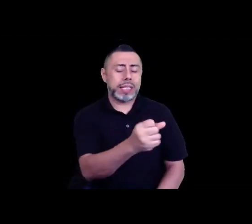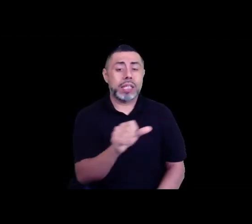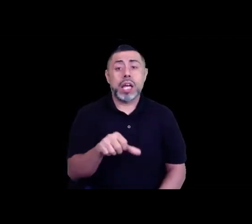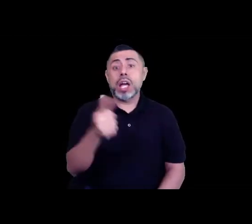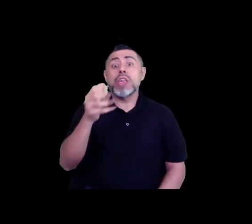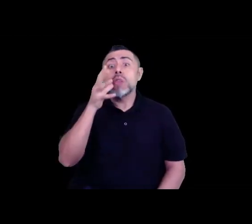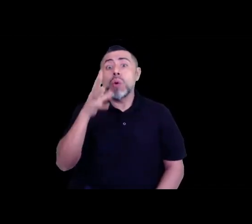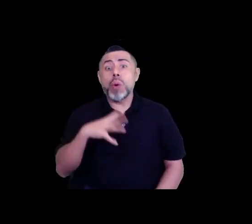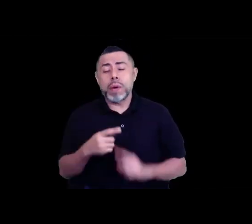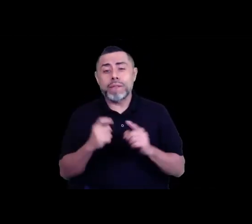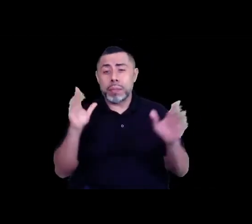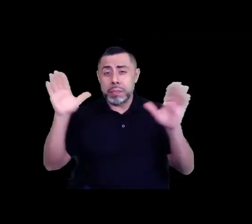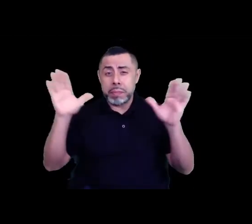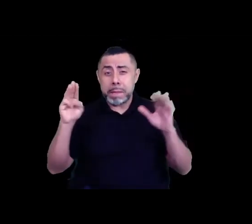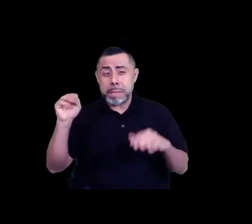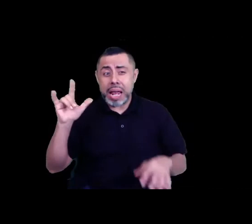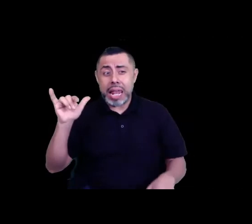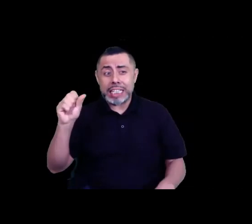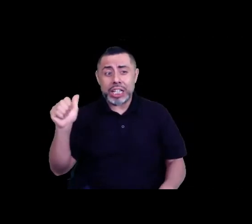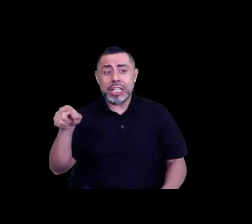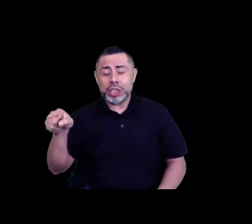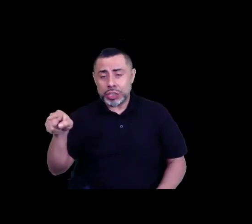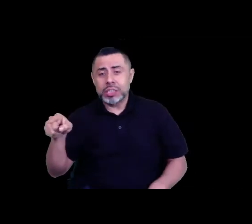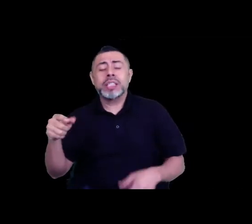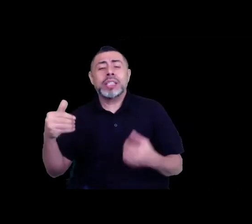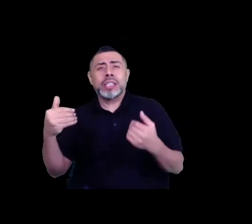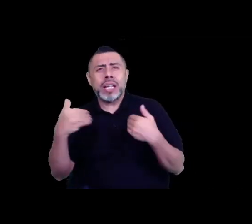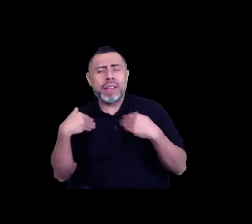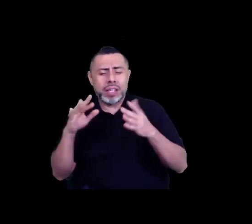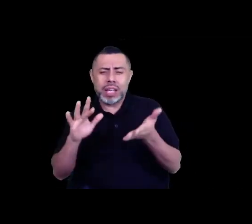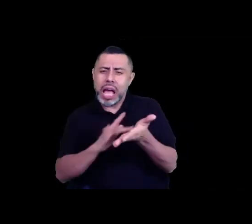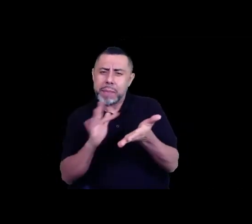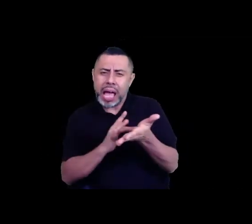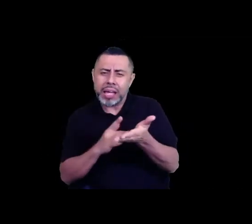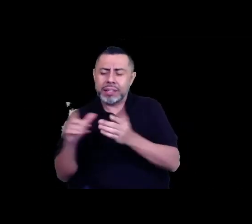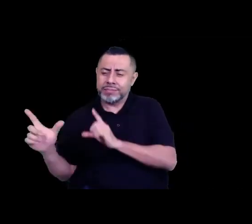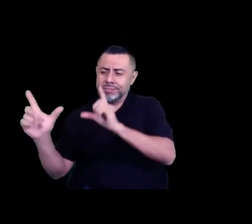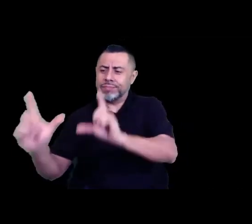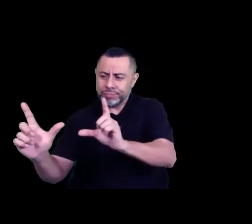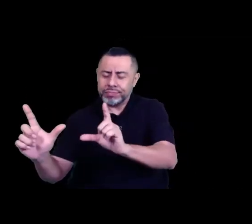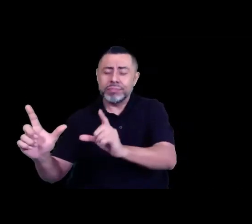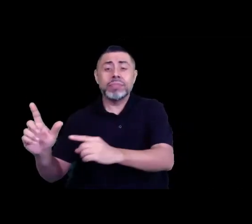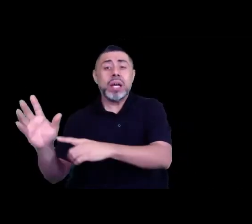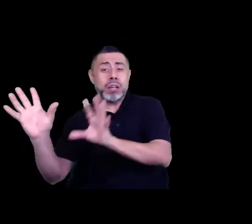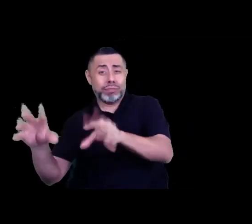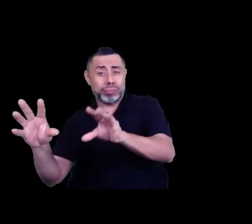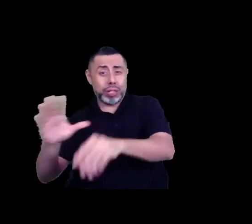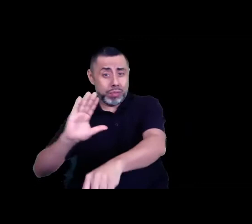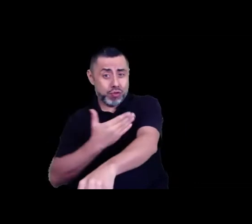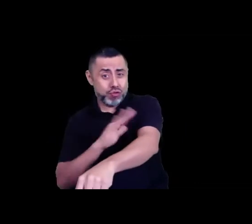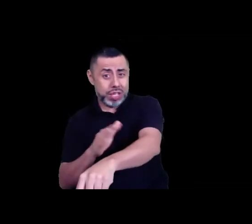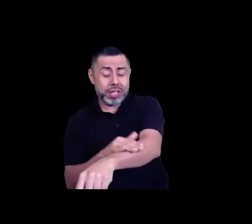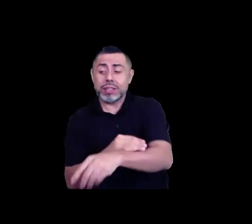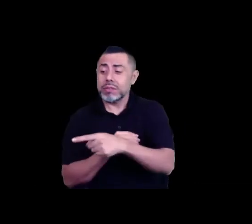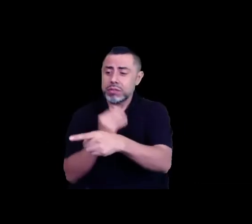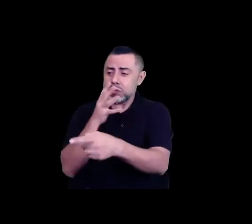microphone, held it up there and had music, and she did a traditional dance. And as we did this and passed this singing around